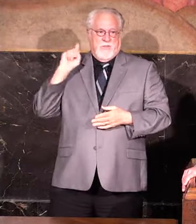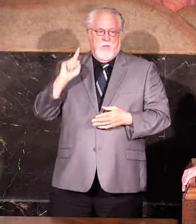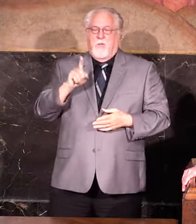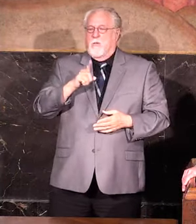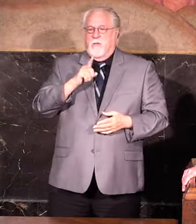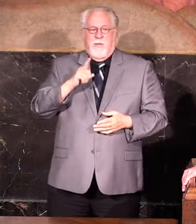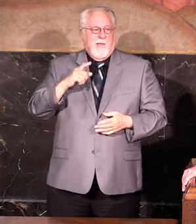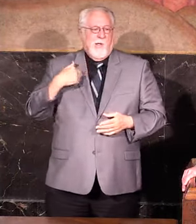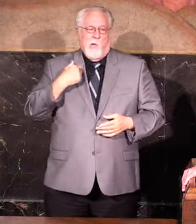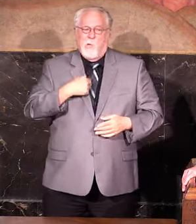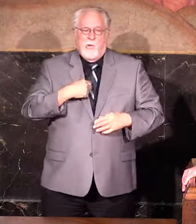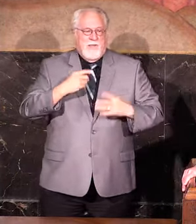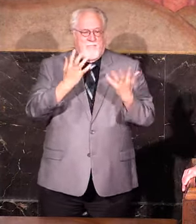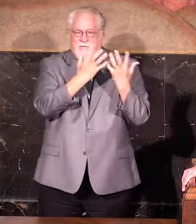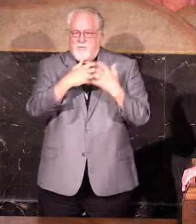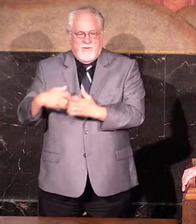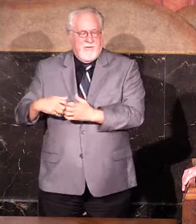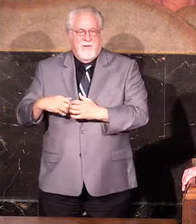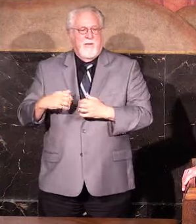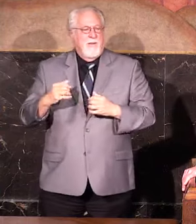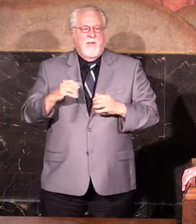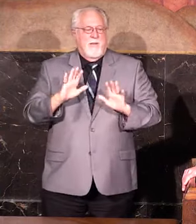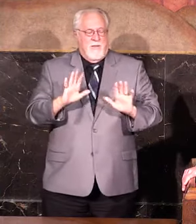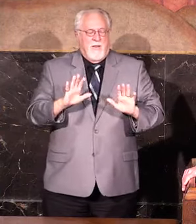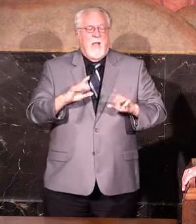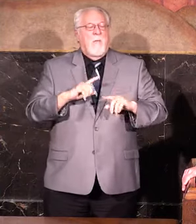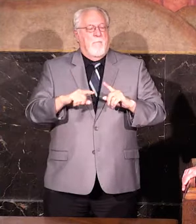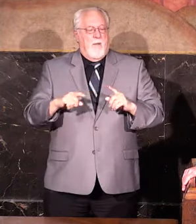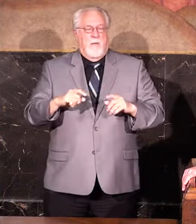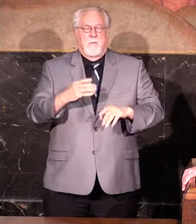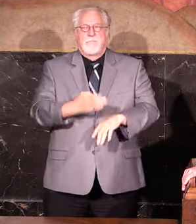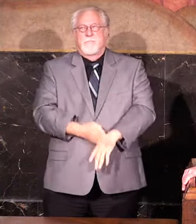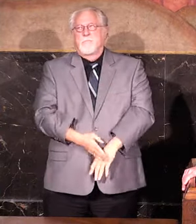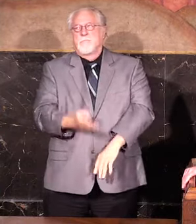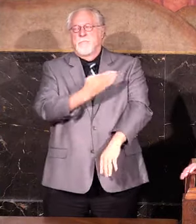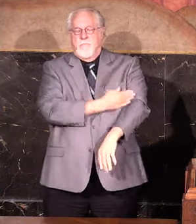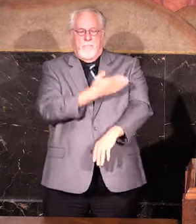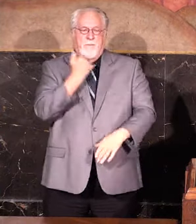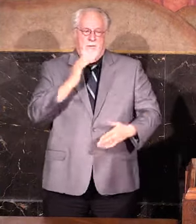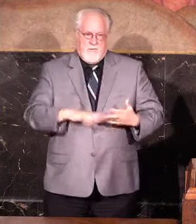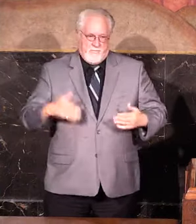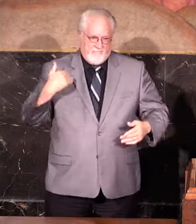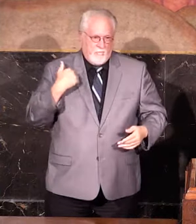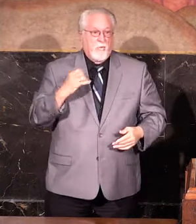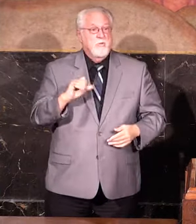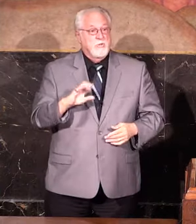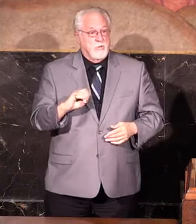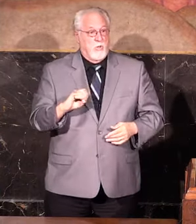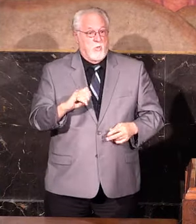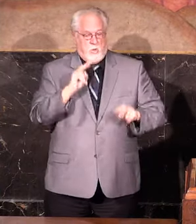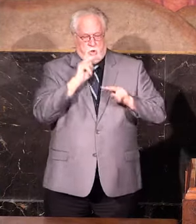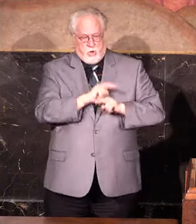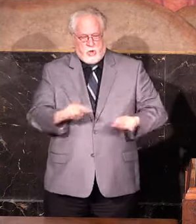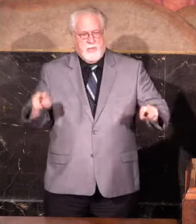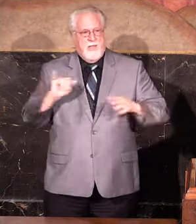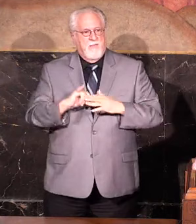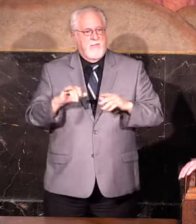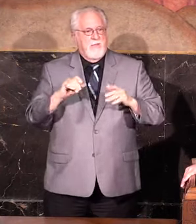figured out and so forth, but it's much, much better than it was. So we'll be looking at those